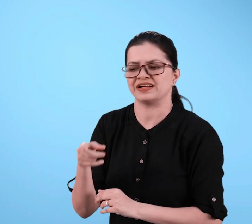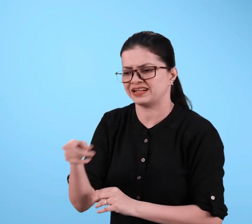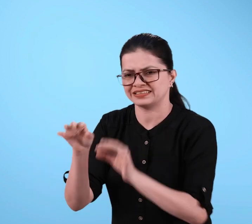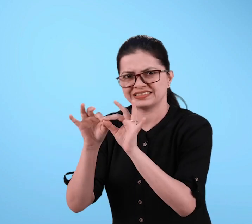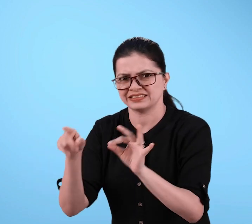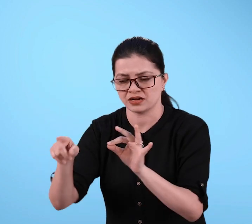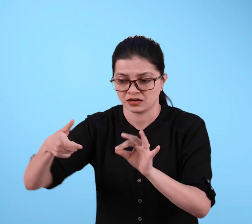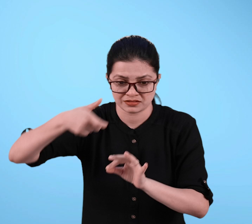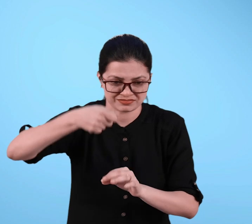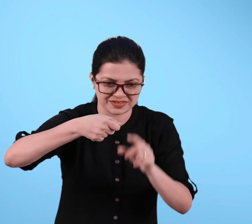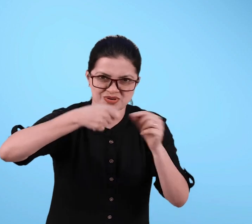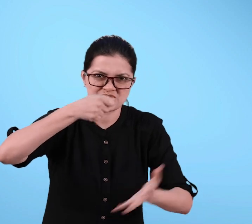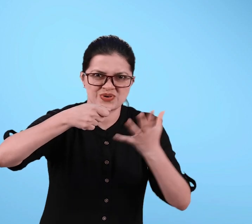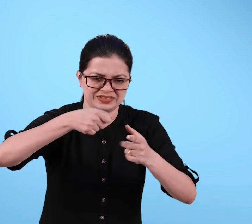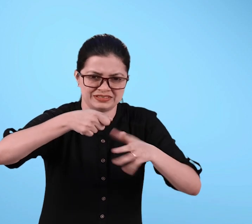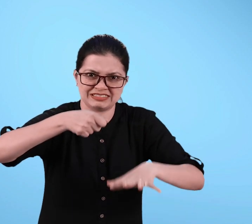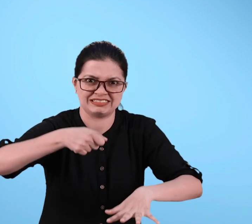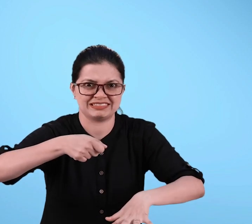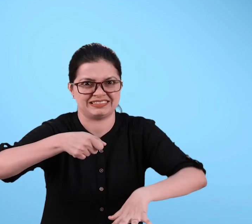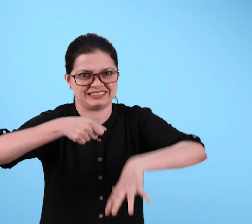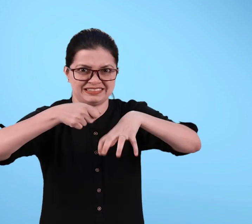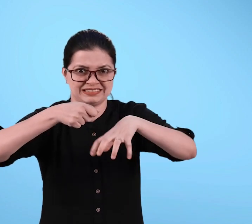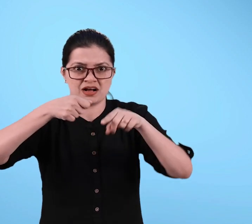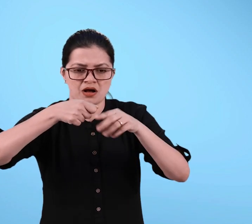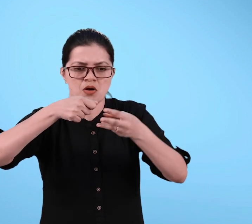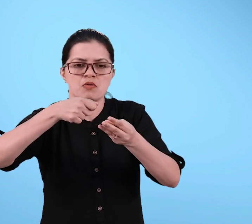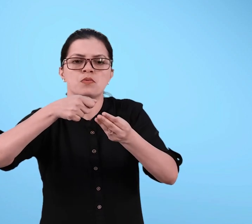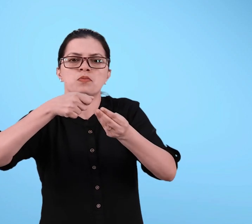melt and give out an odor similar to burning plastics.